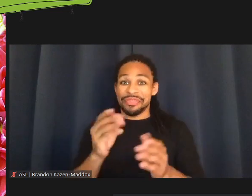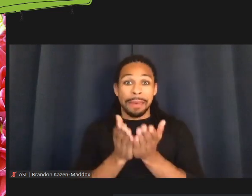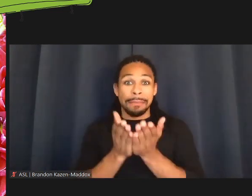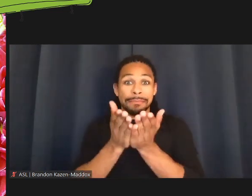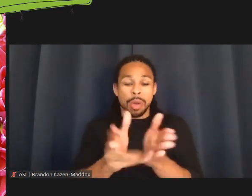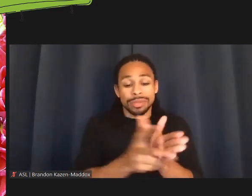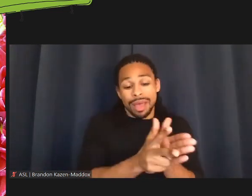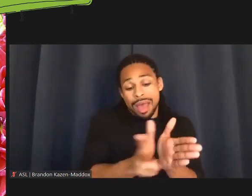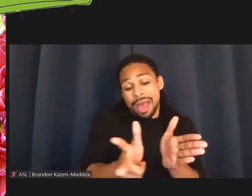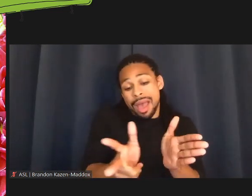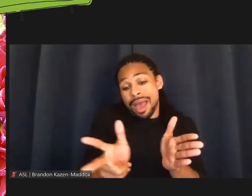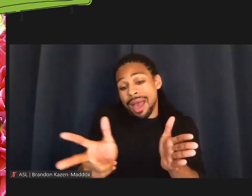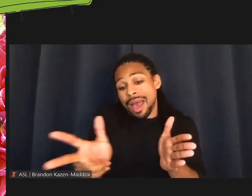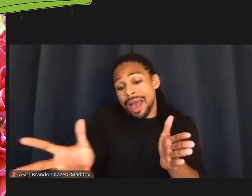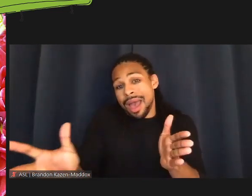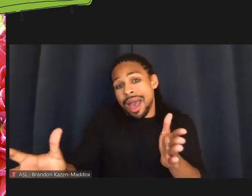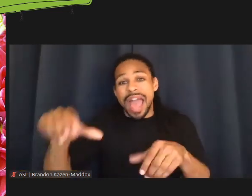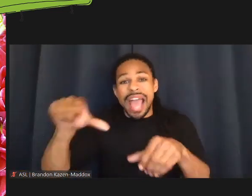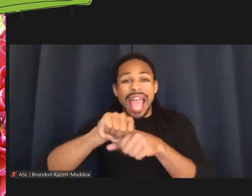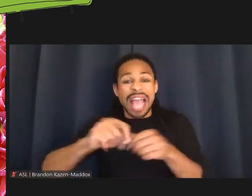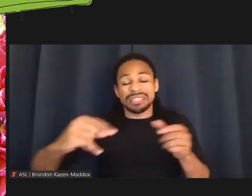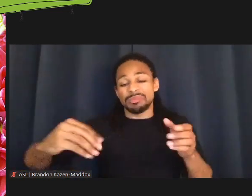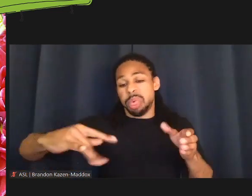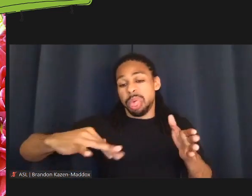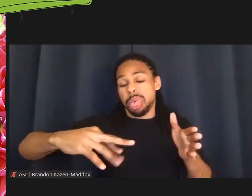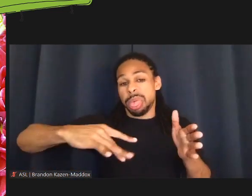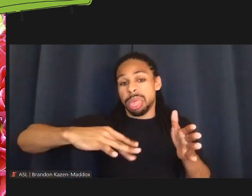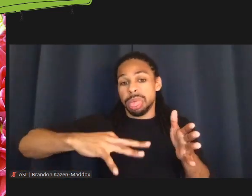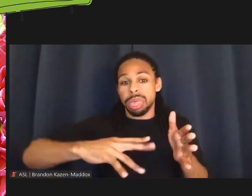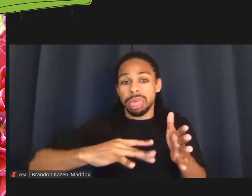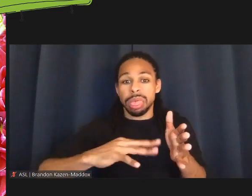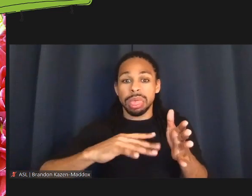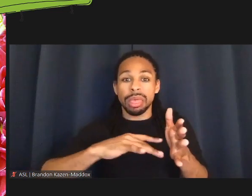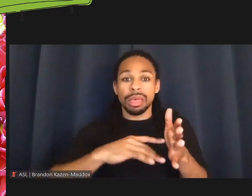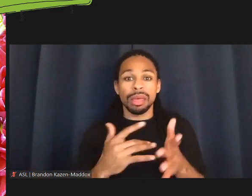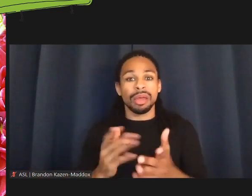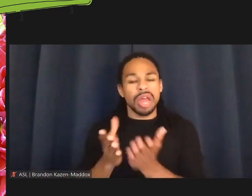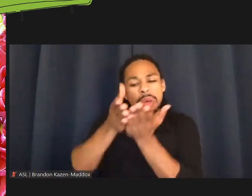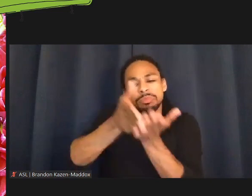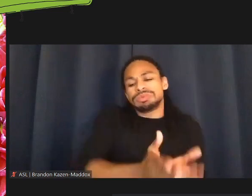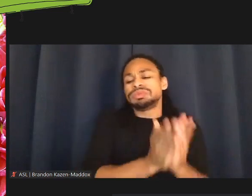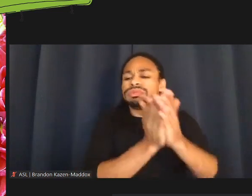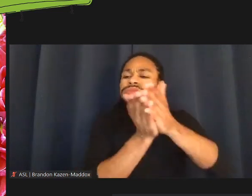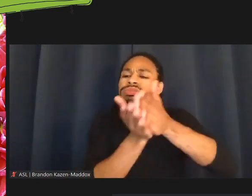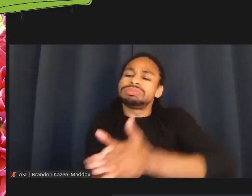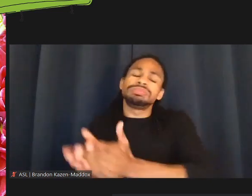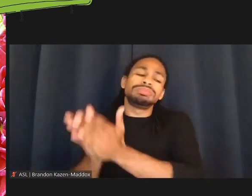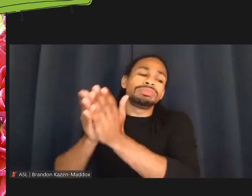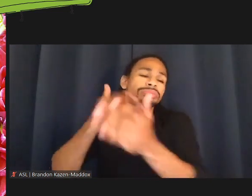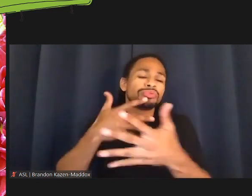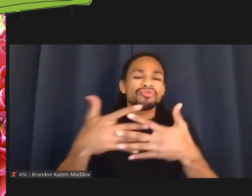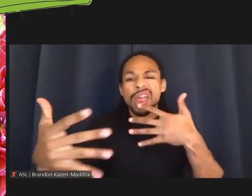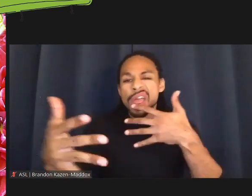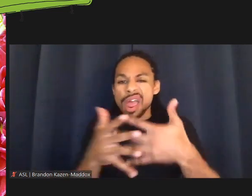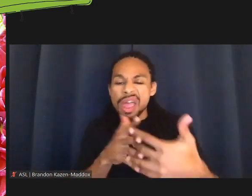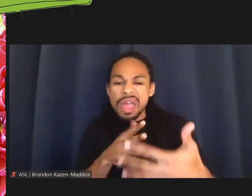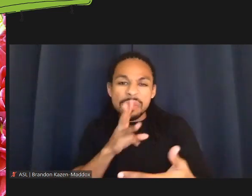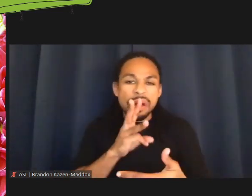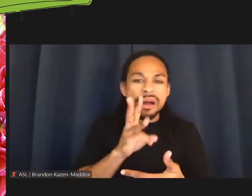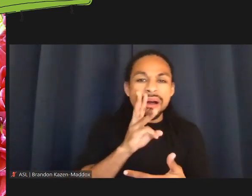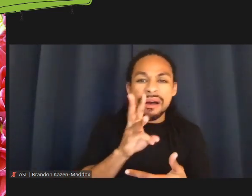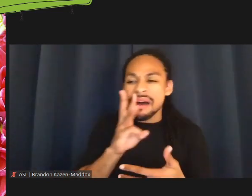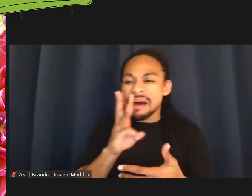bob weave through gray water is missing from the pictures. A man who lived to watch